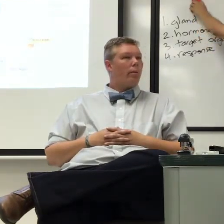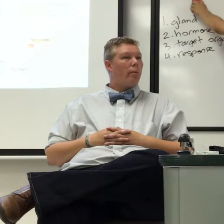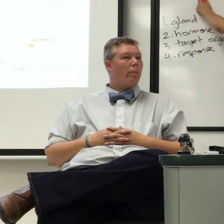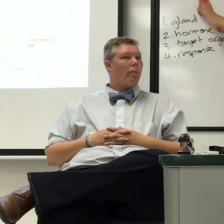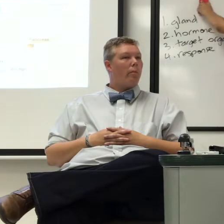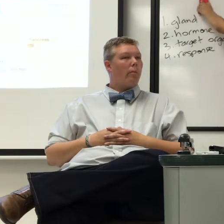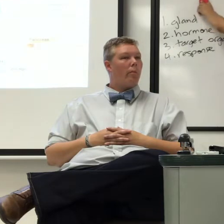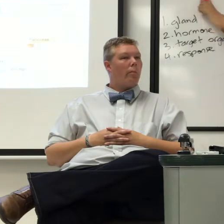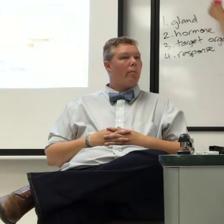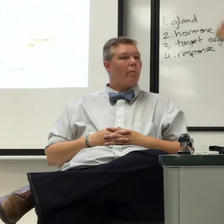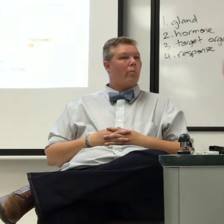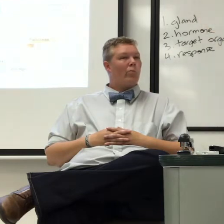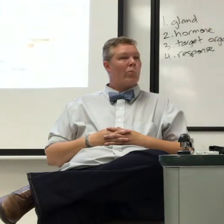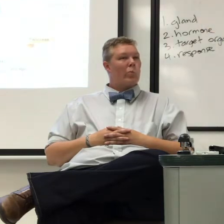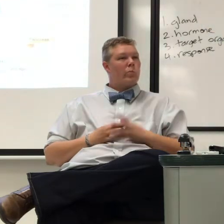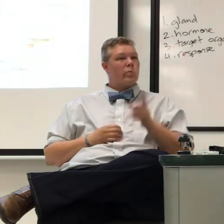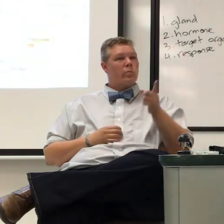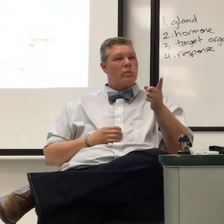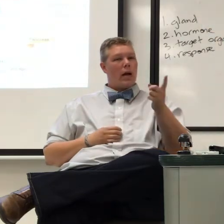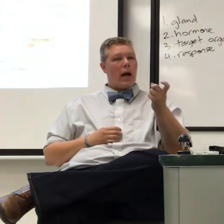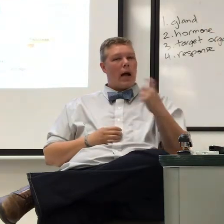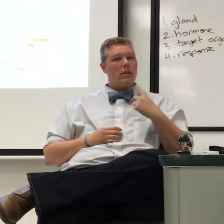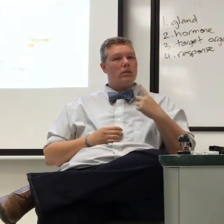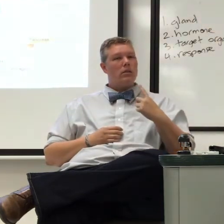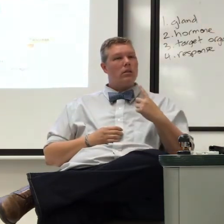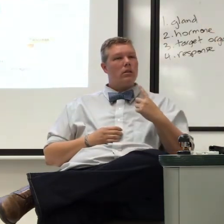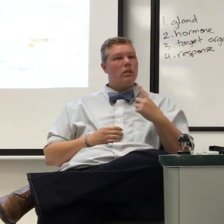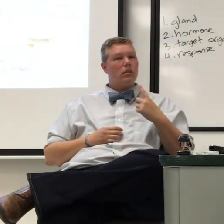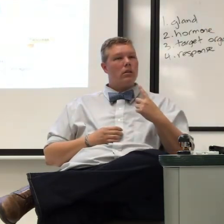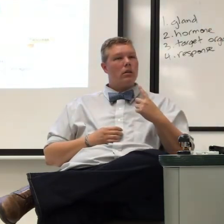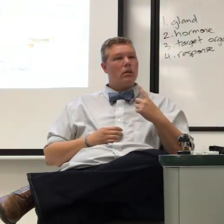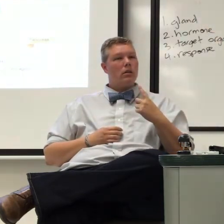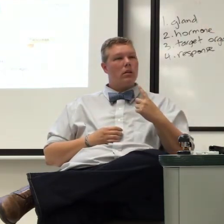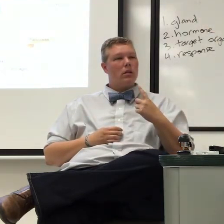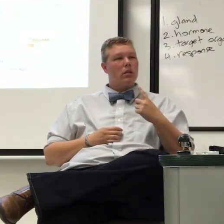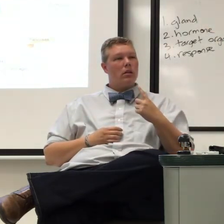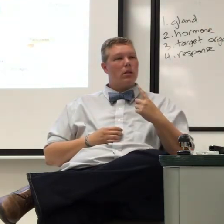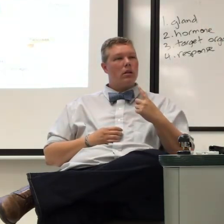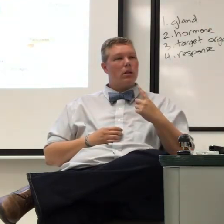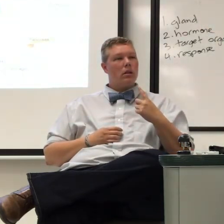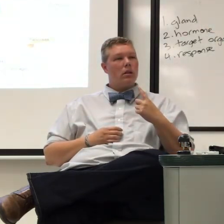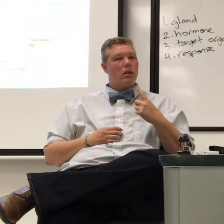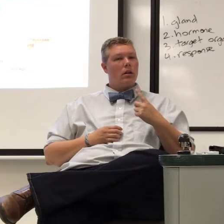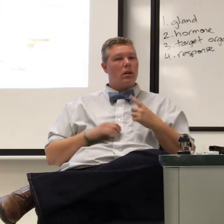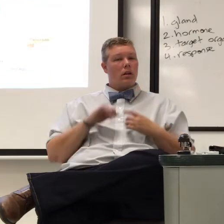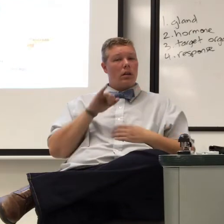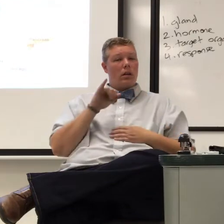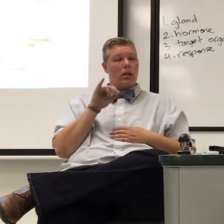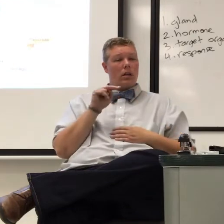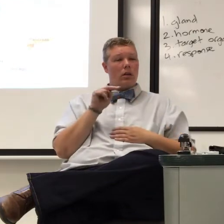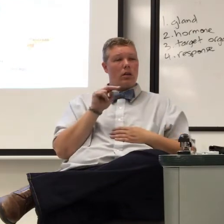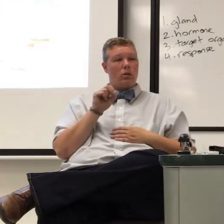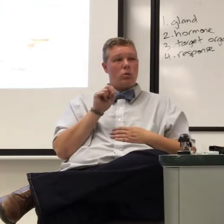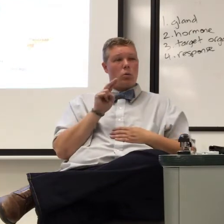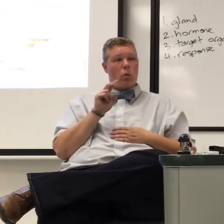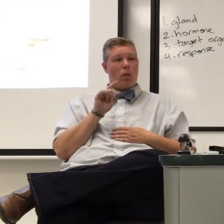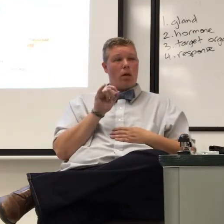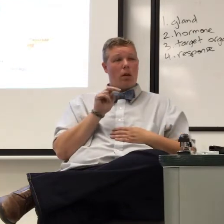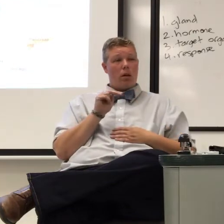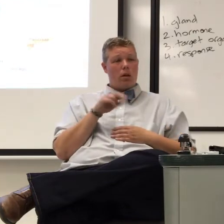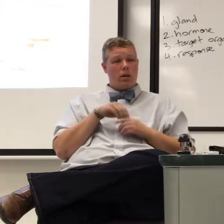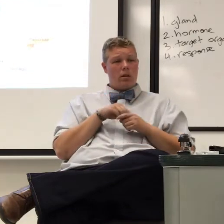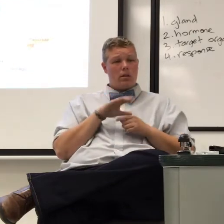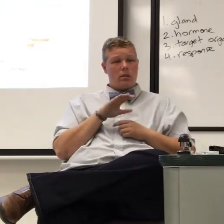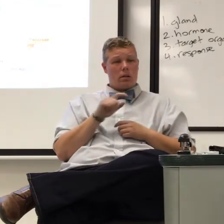Yeah. So you won't have insulin in the cell unless there's high blood glucose. That's right. It's